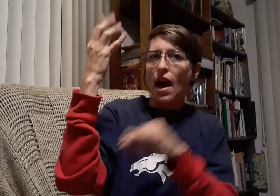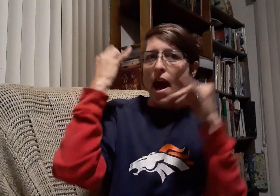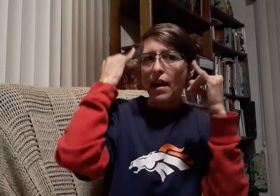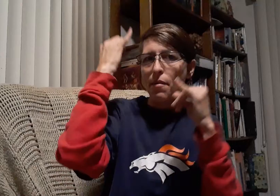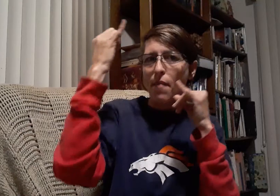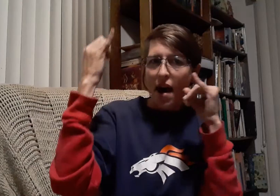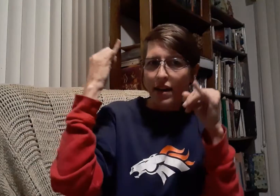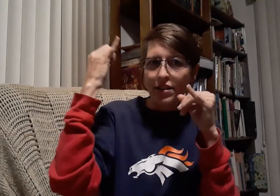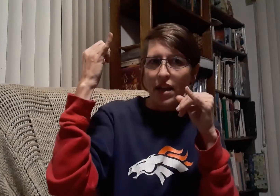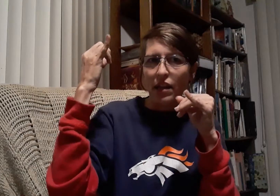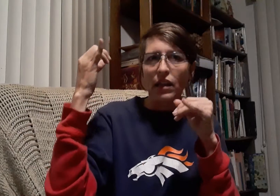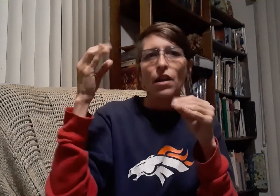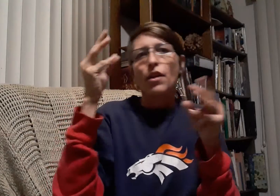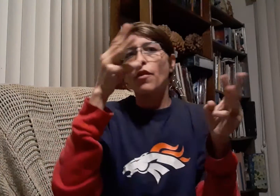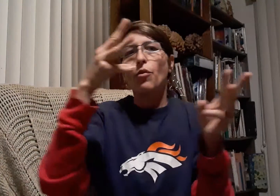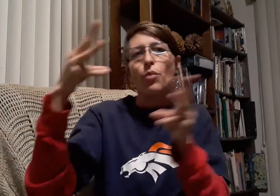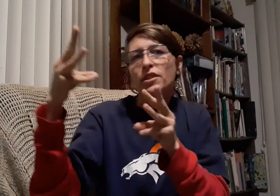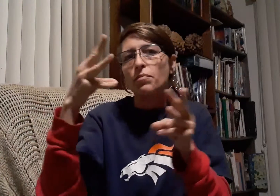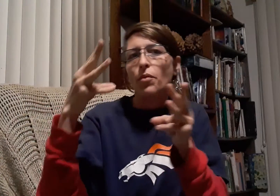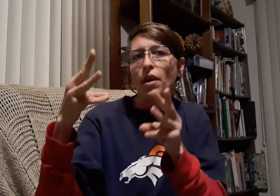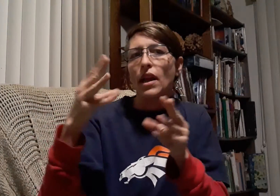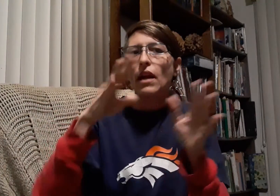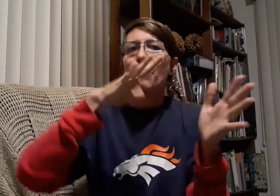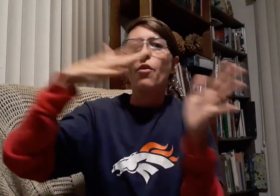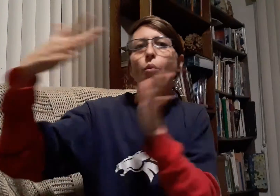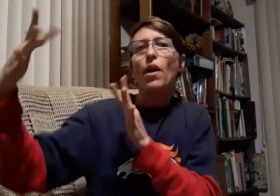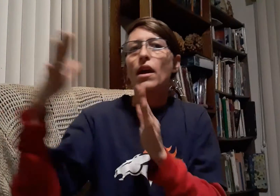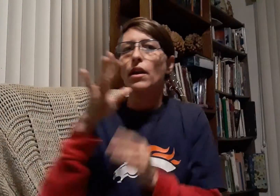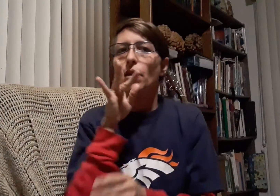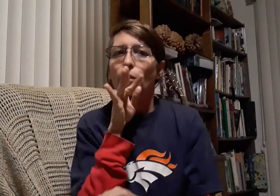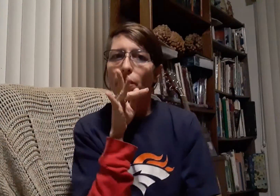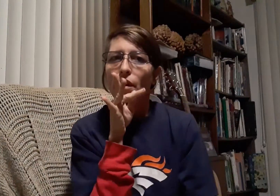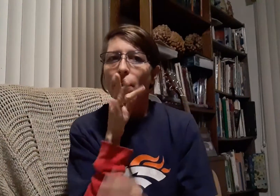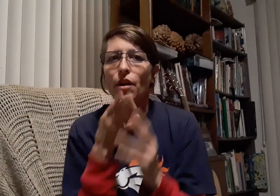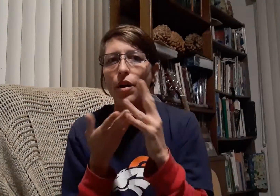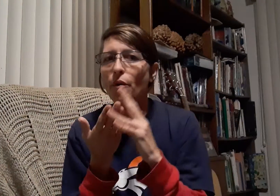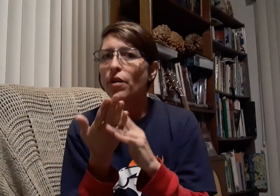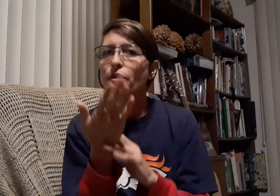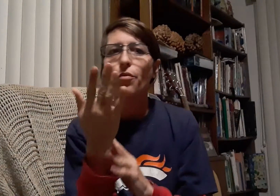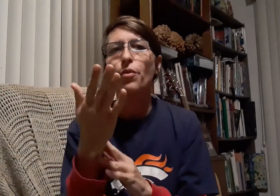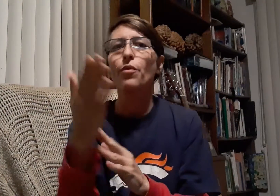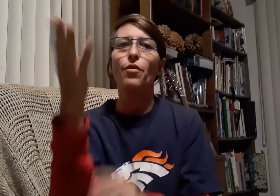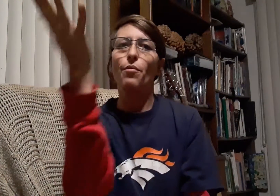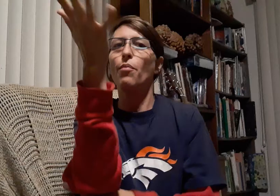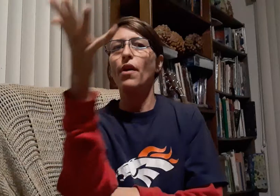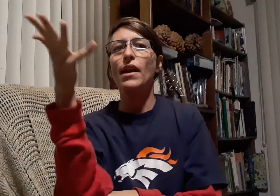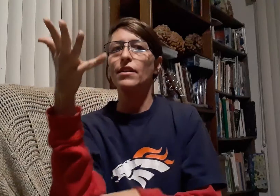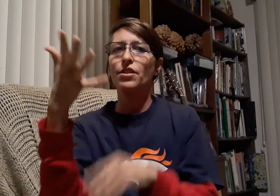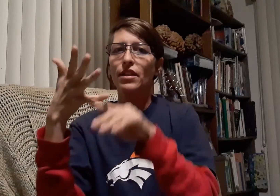and imagine the whispering of the wind going through the